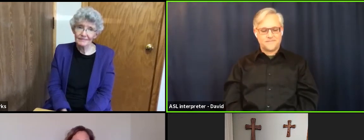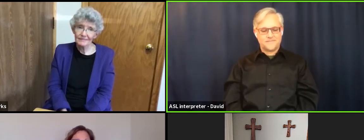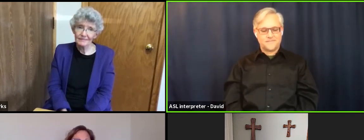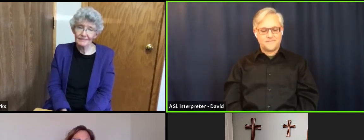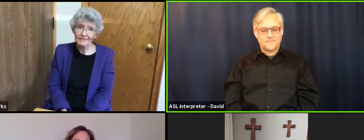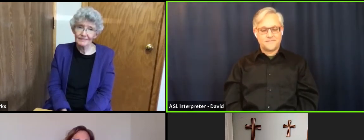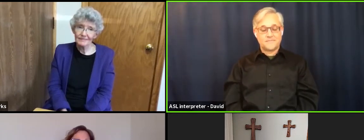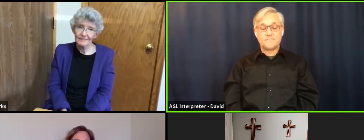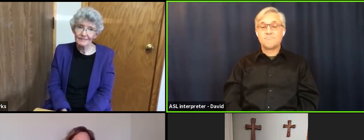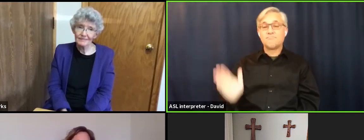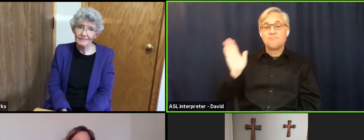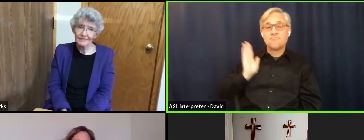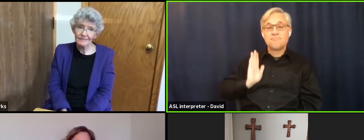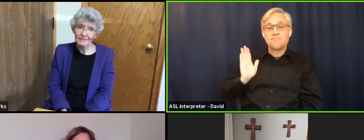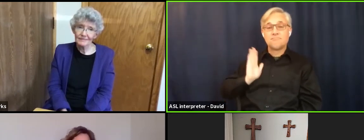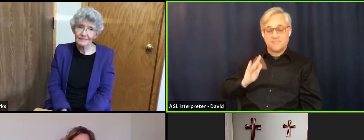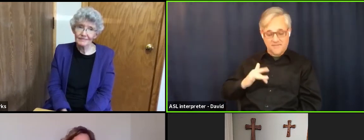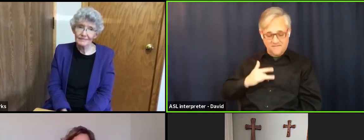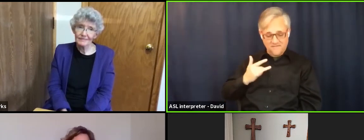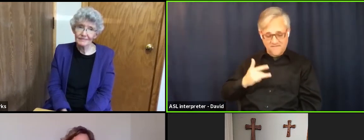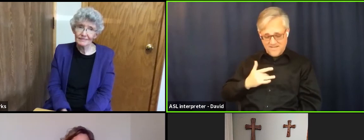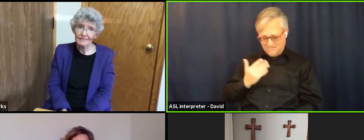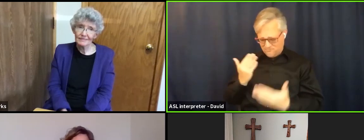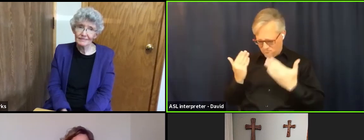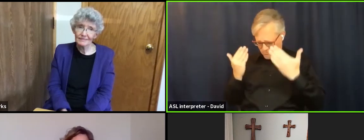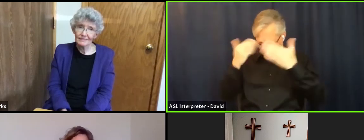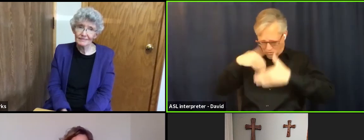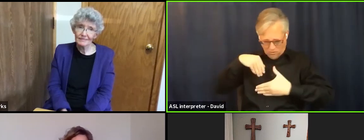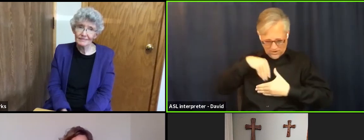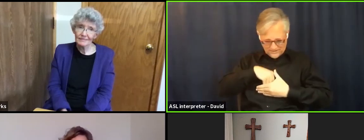Darkness has become light.